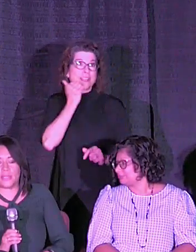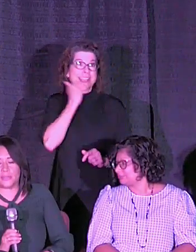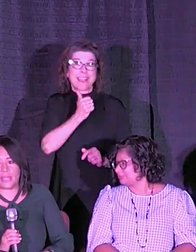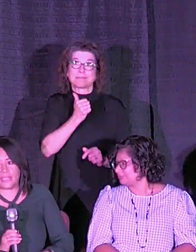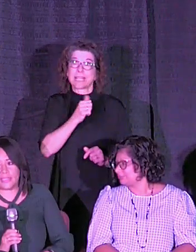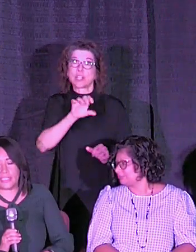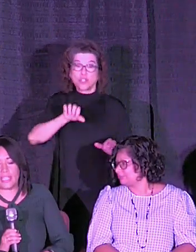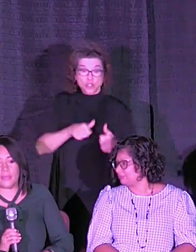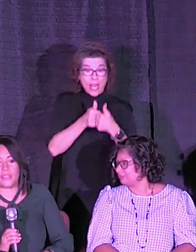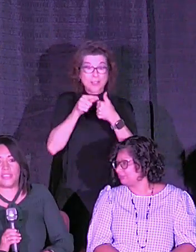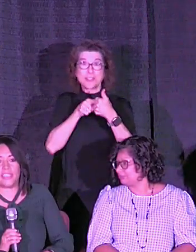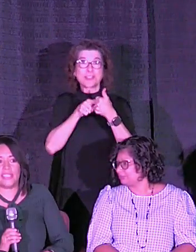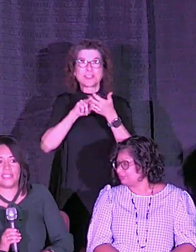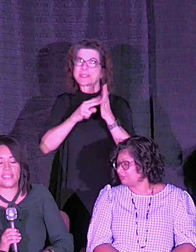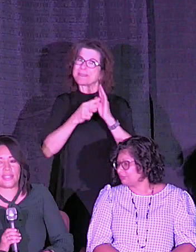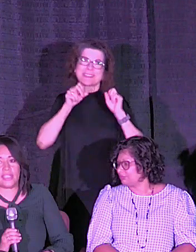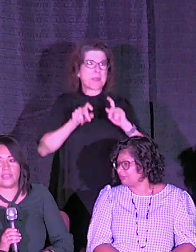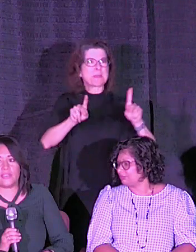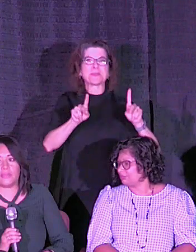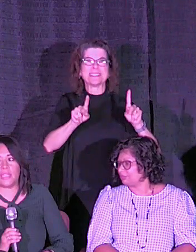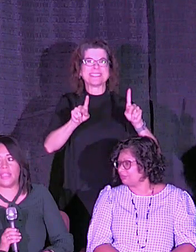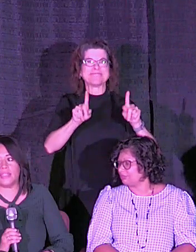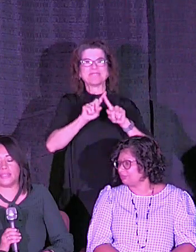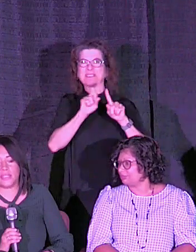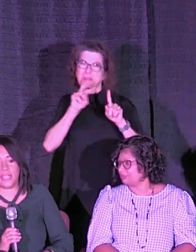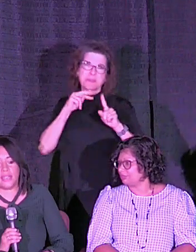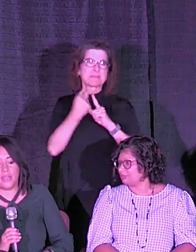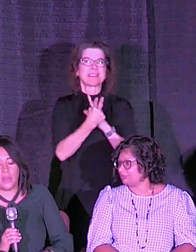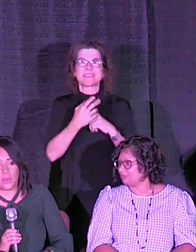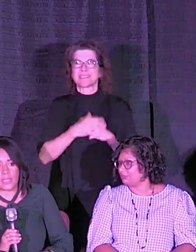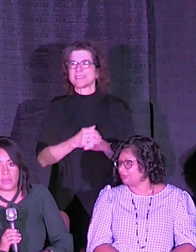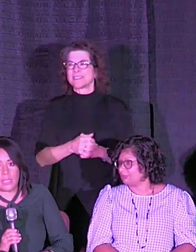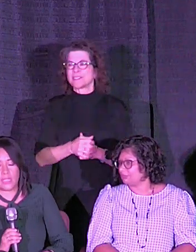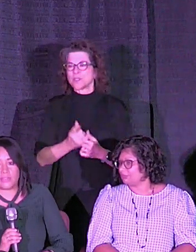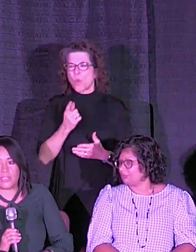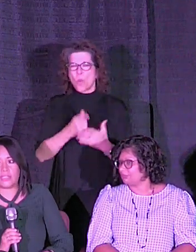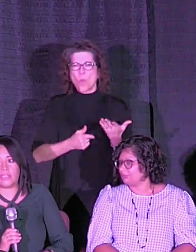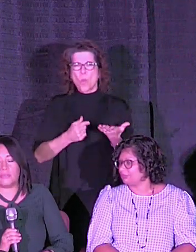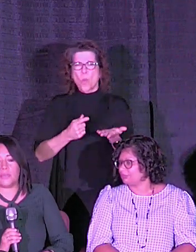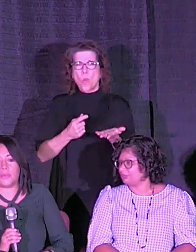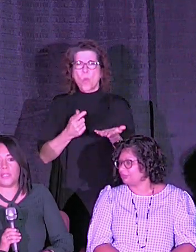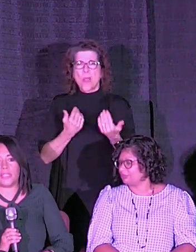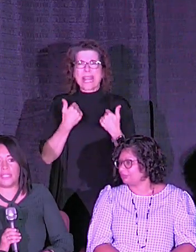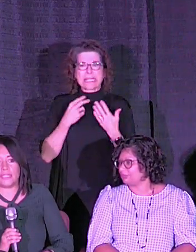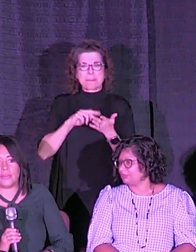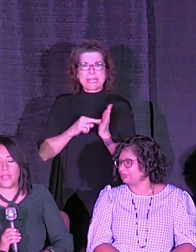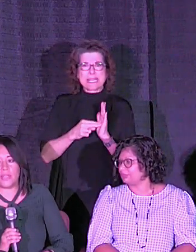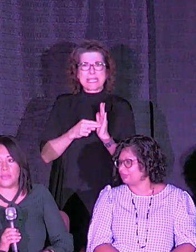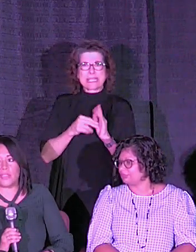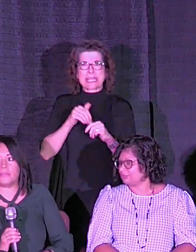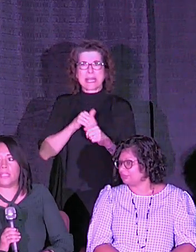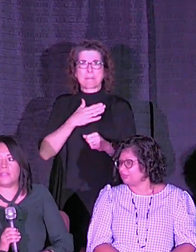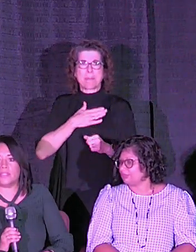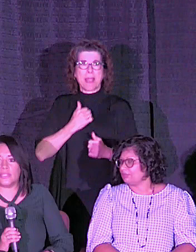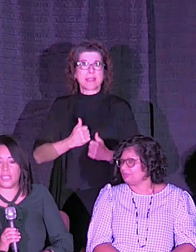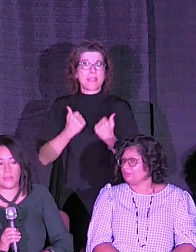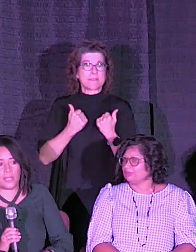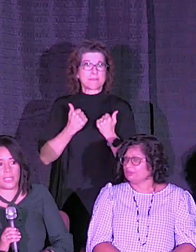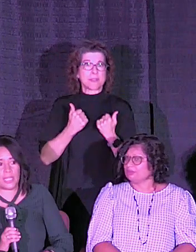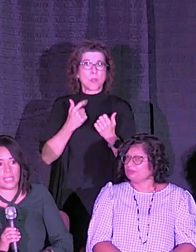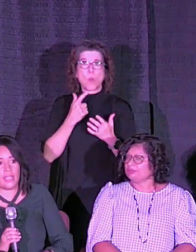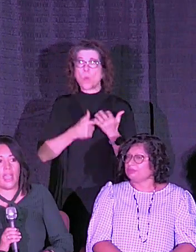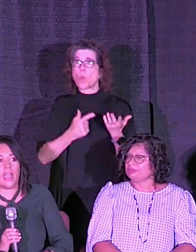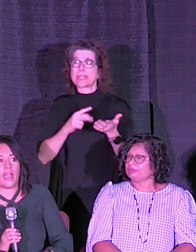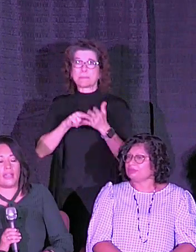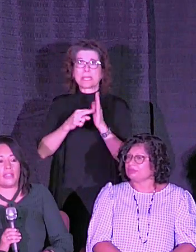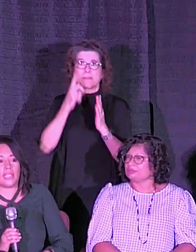different perspectives and opportunities. So I think for me, it's really what's meaningful to people we're connecting with, what's meaningful to